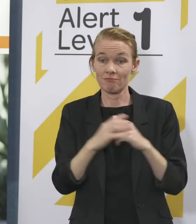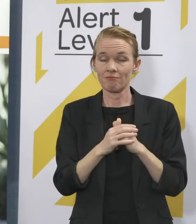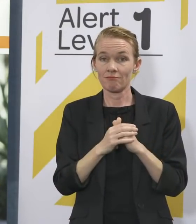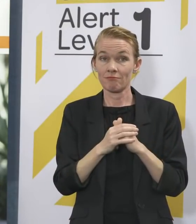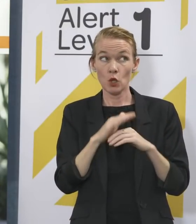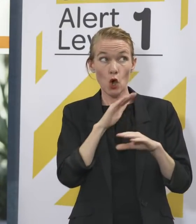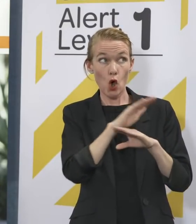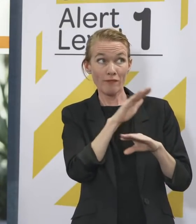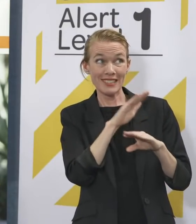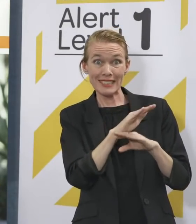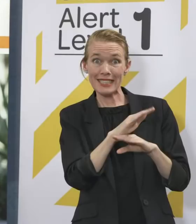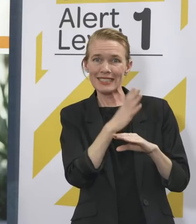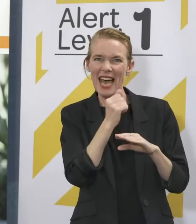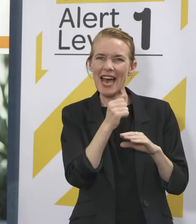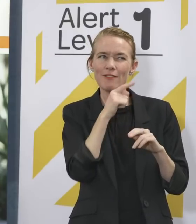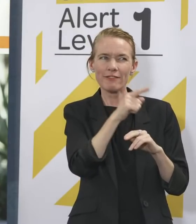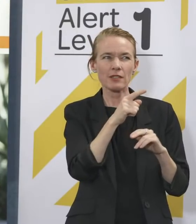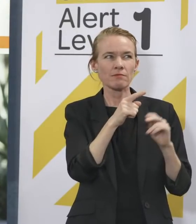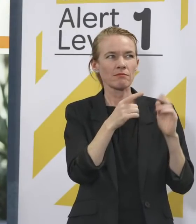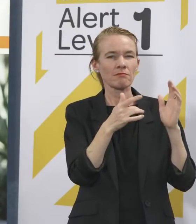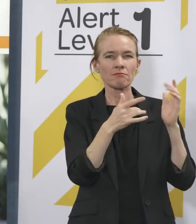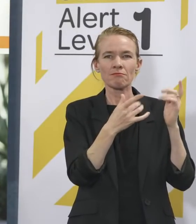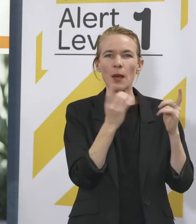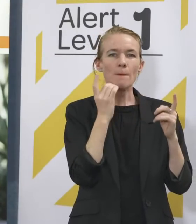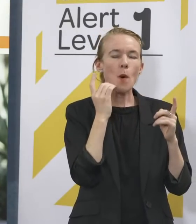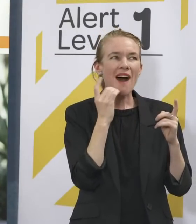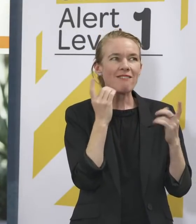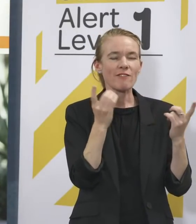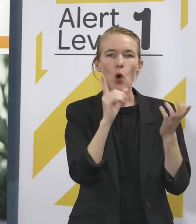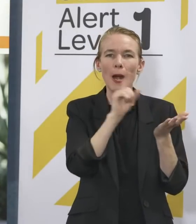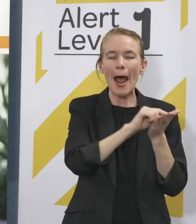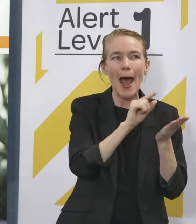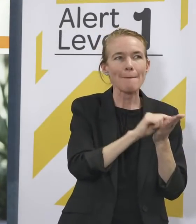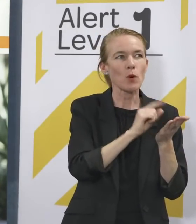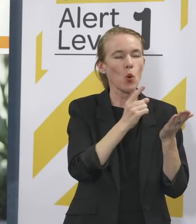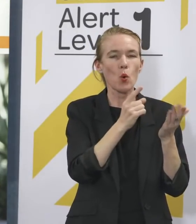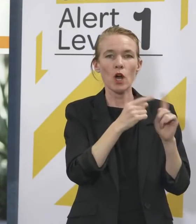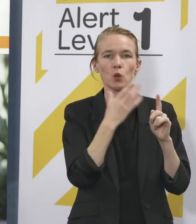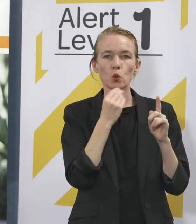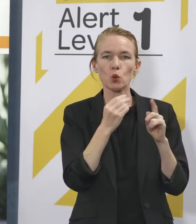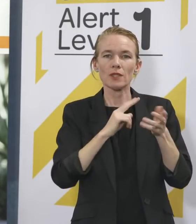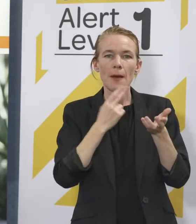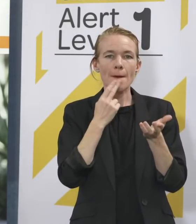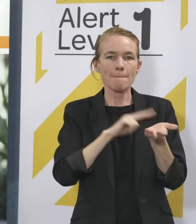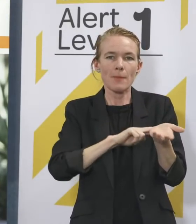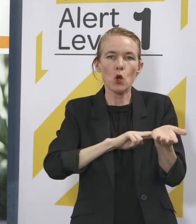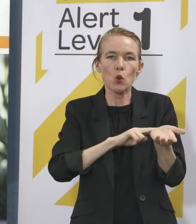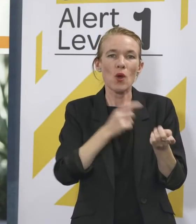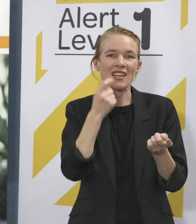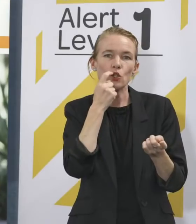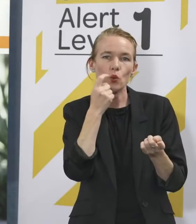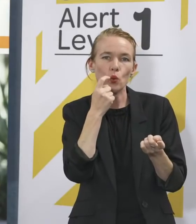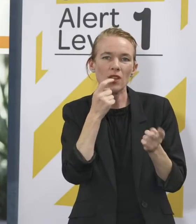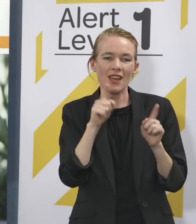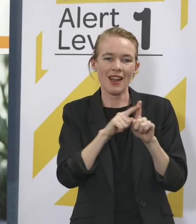type technology, whether it's a mobile phone one or a separate one, it's